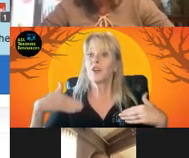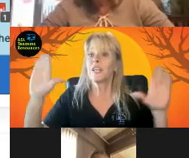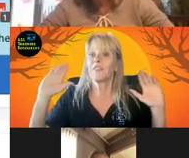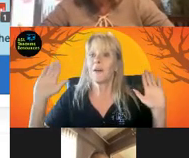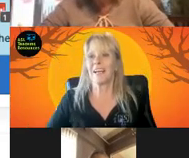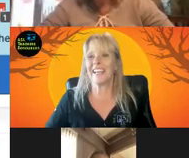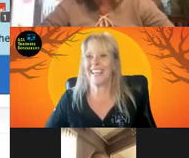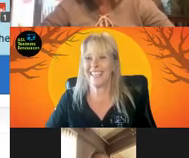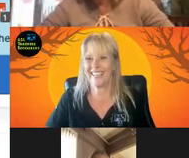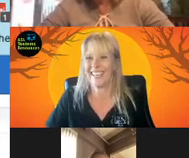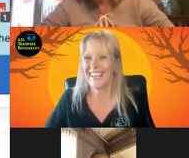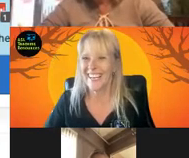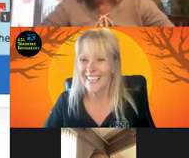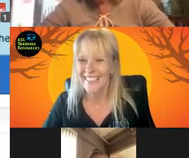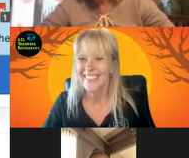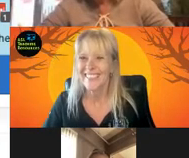Oh, you're going to give up?